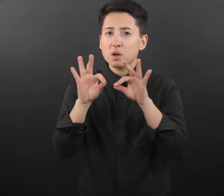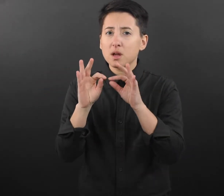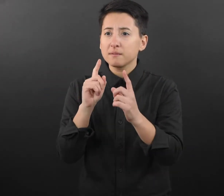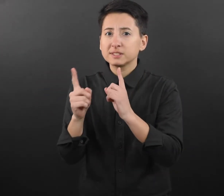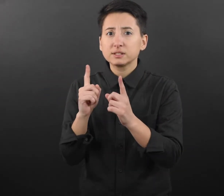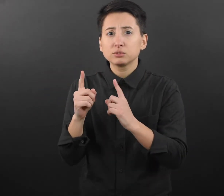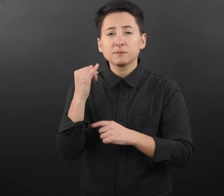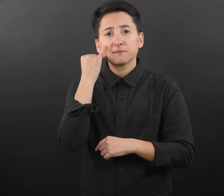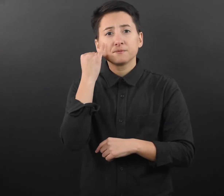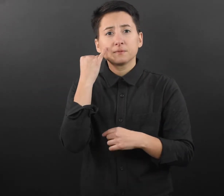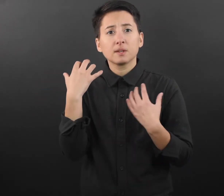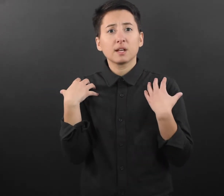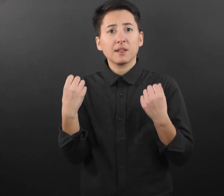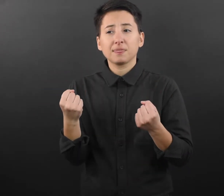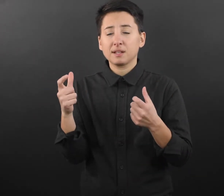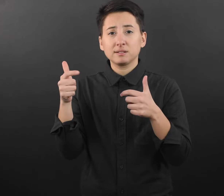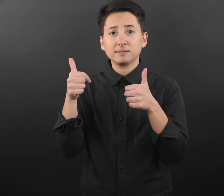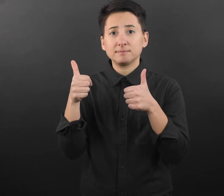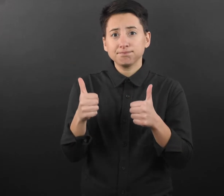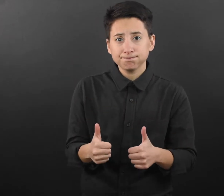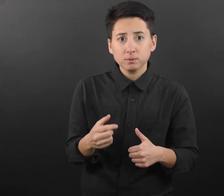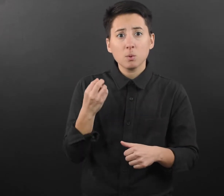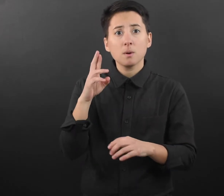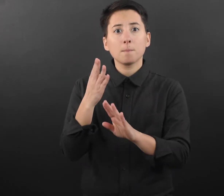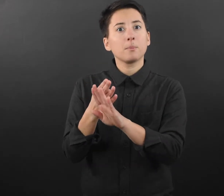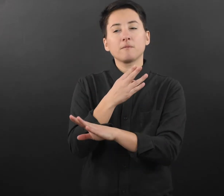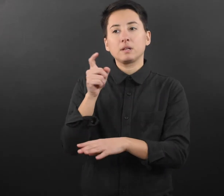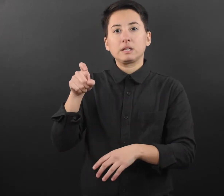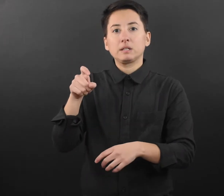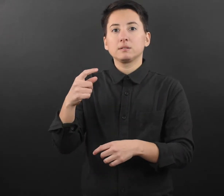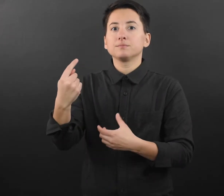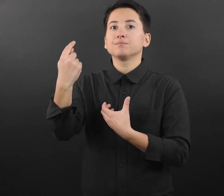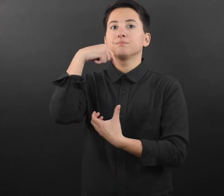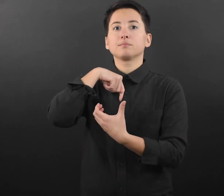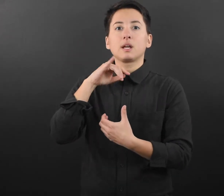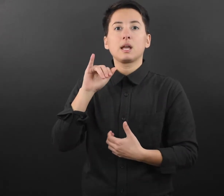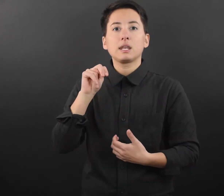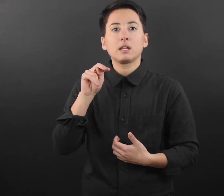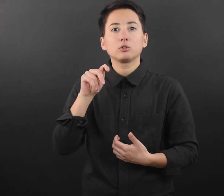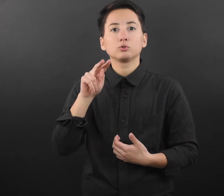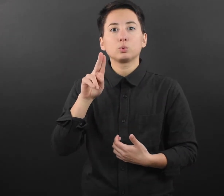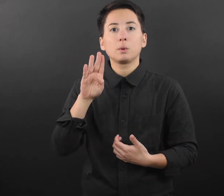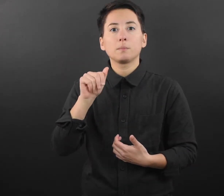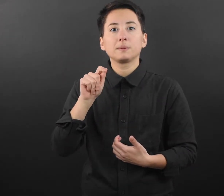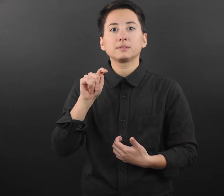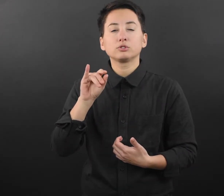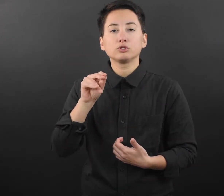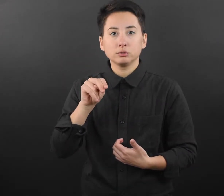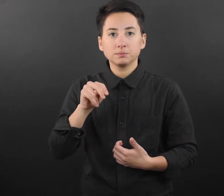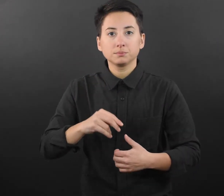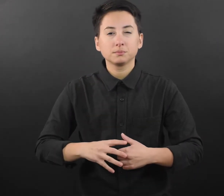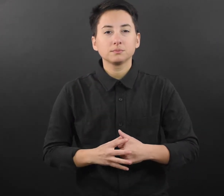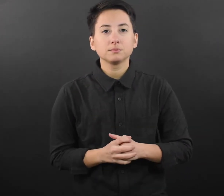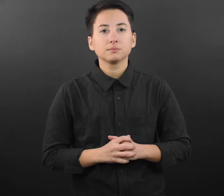Have important conversations if health status deteriorates and prior to need